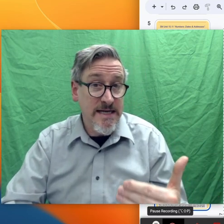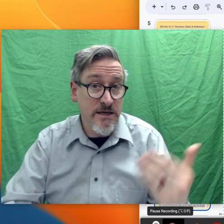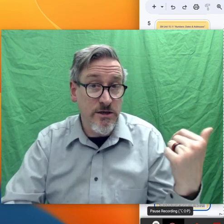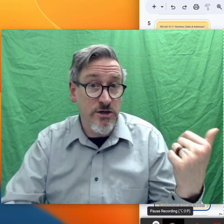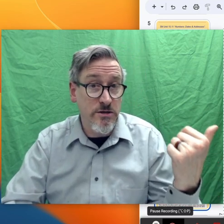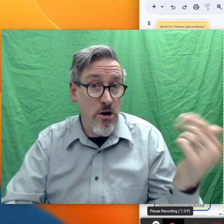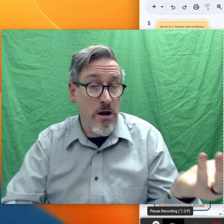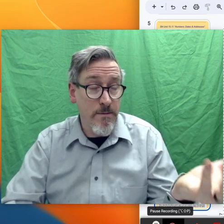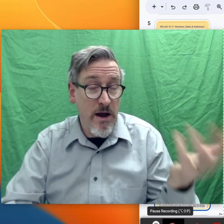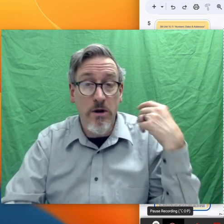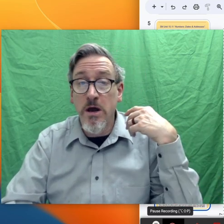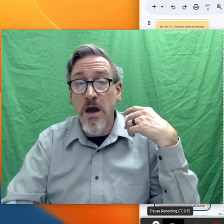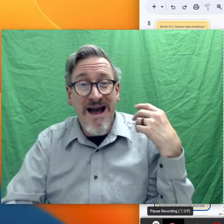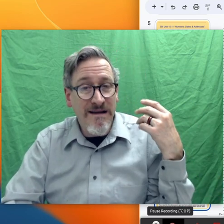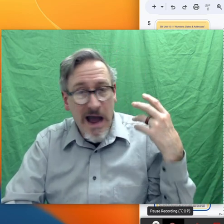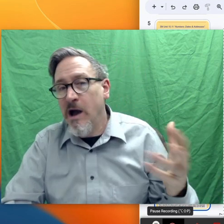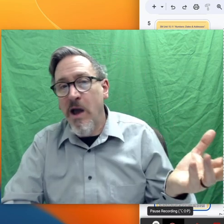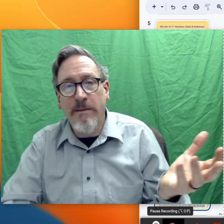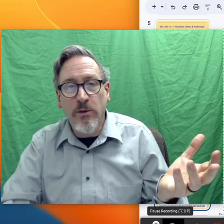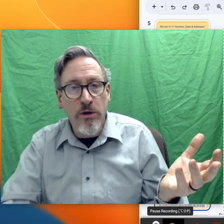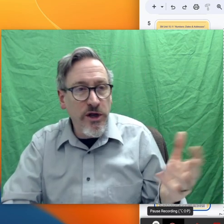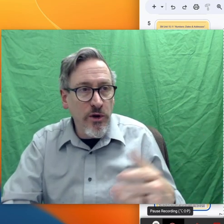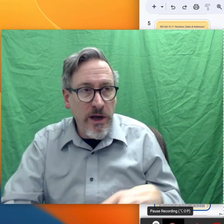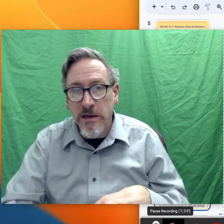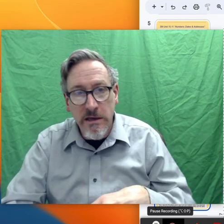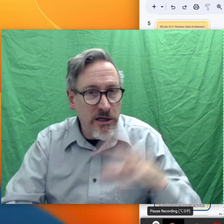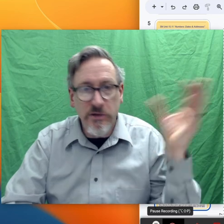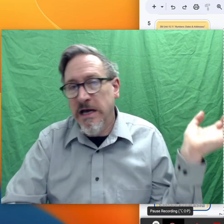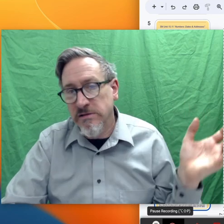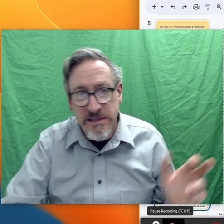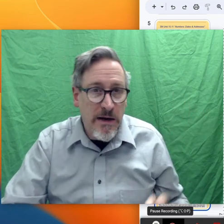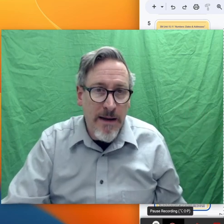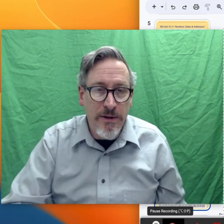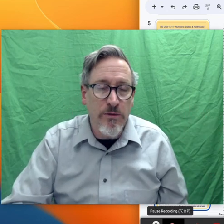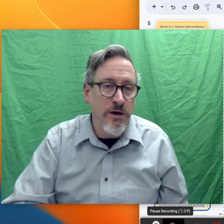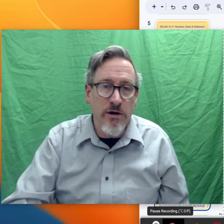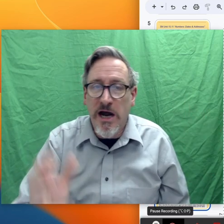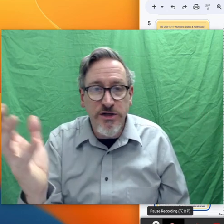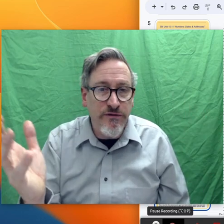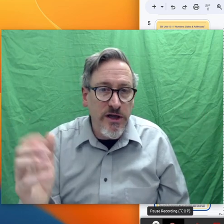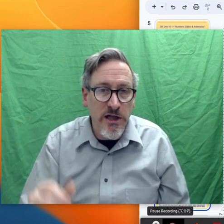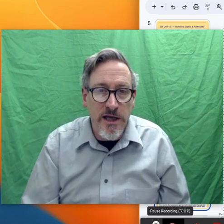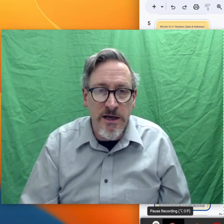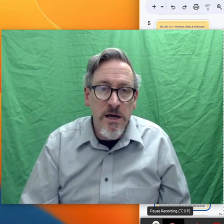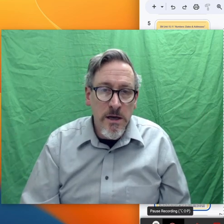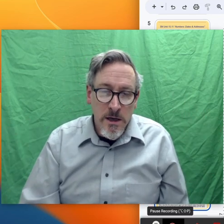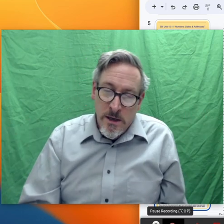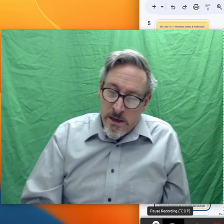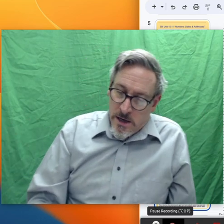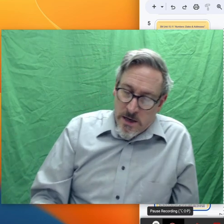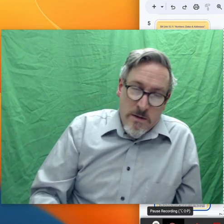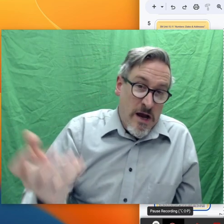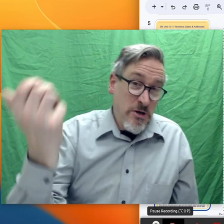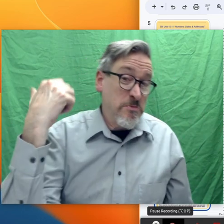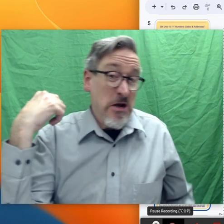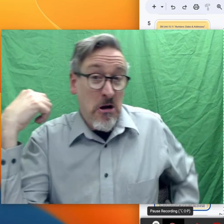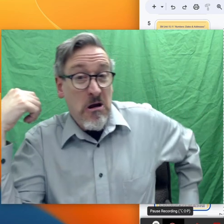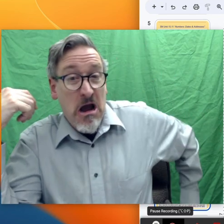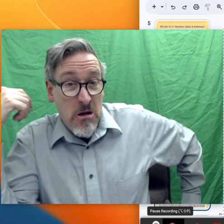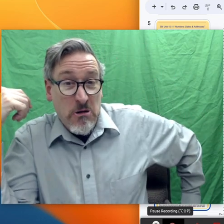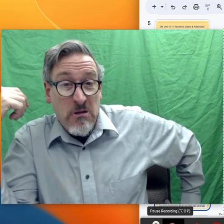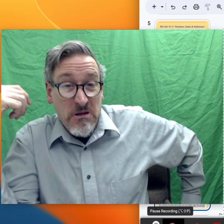class I tend to talk about. How happy were you in the 2000s? How happy were you? How'd you feel in? It used to